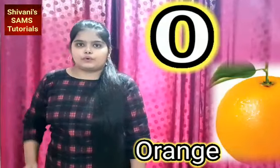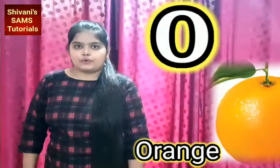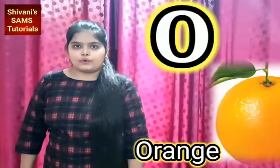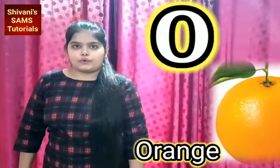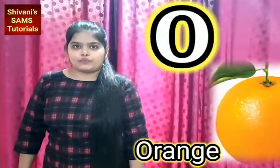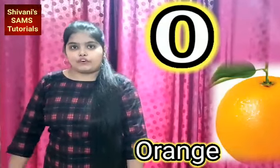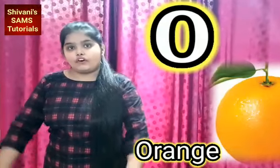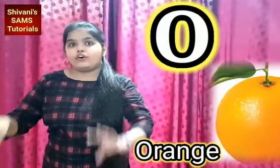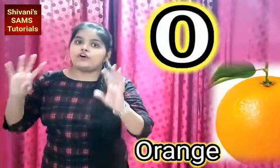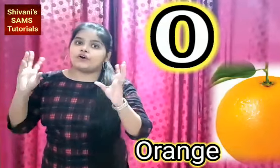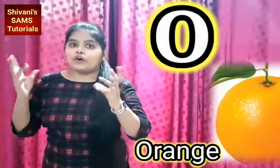O for